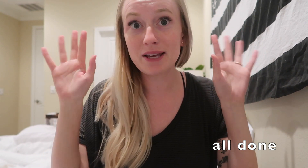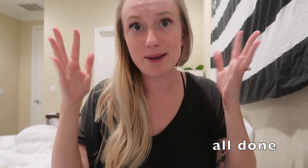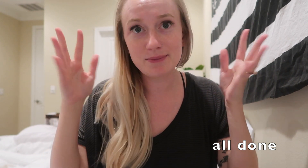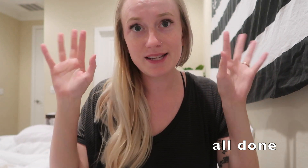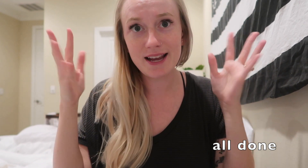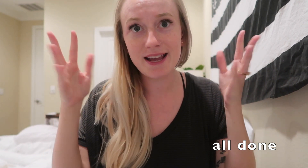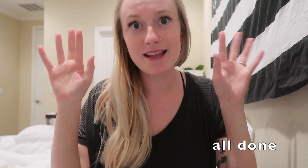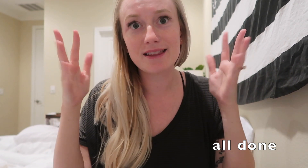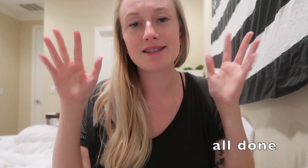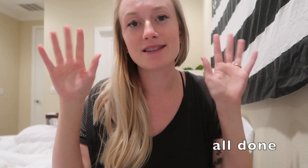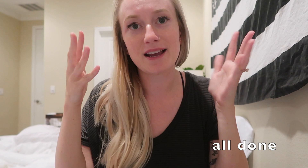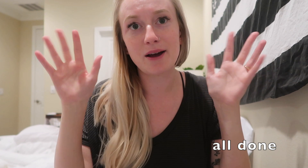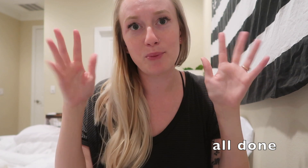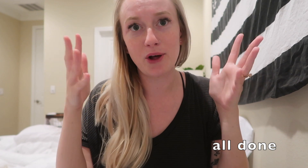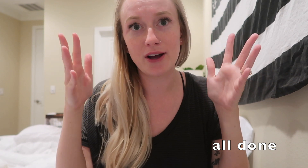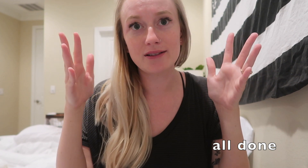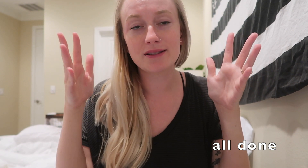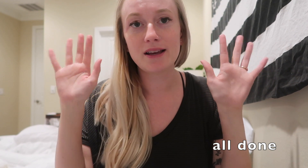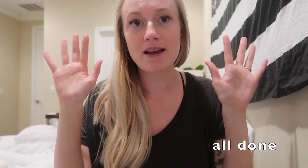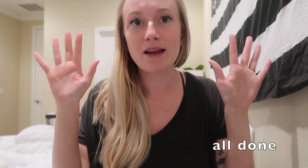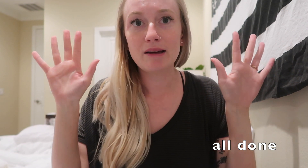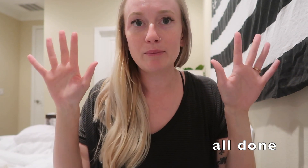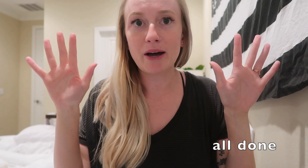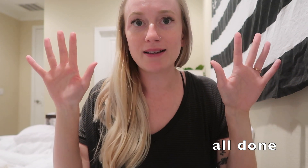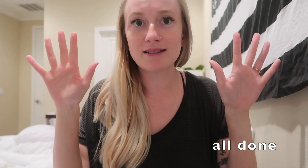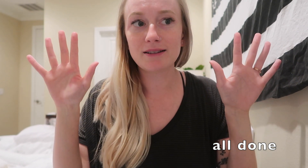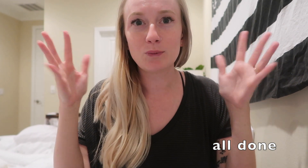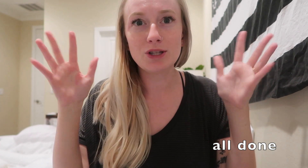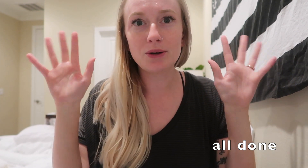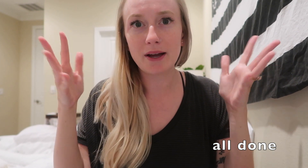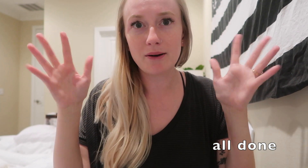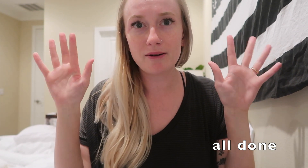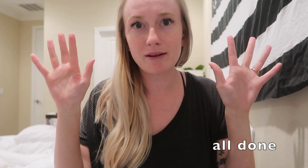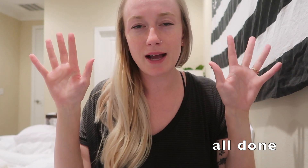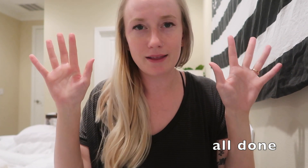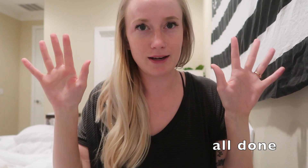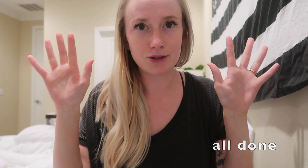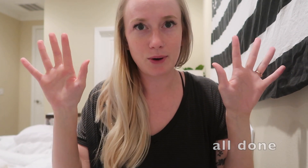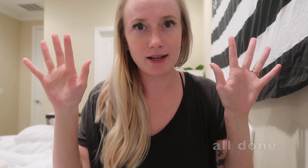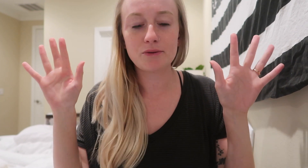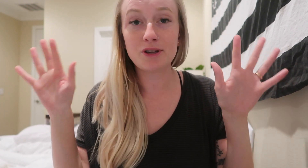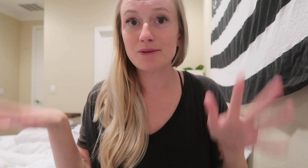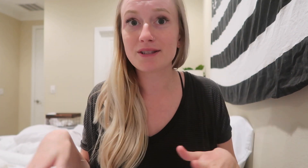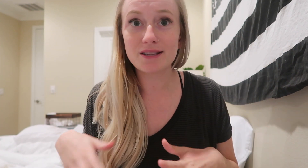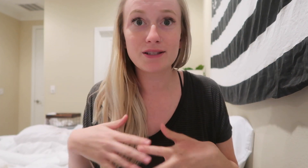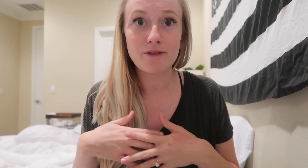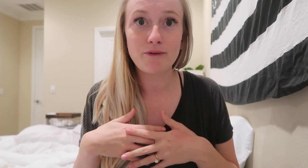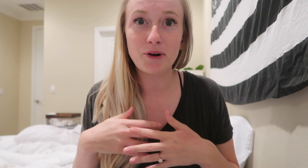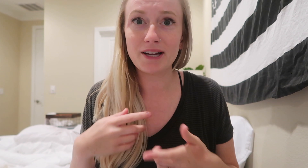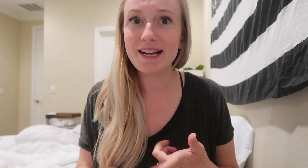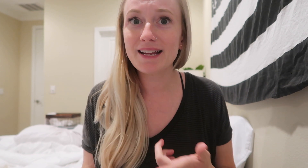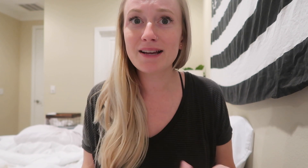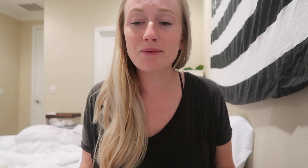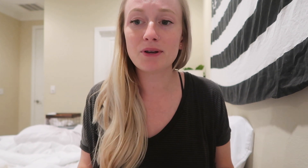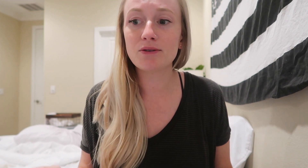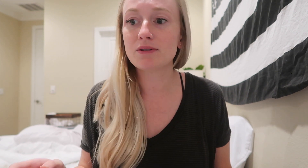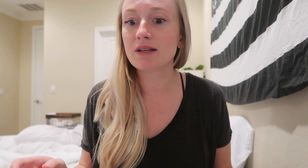keep saying it, this is like applause, but we do it, I think, twice. We use this for eating. We use